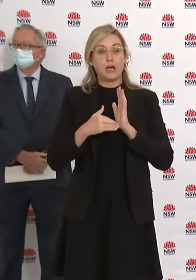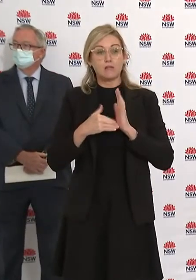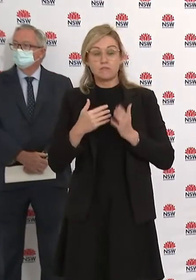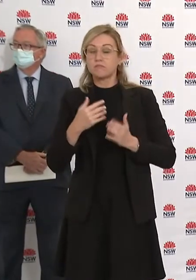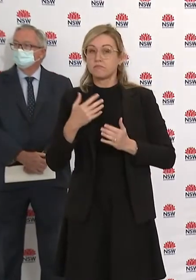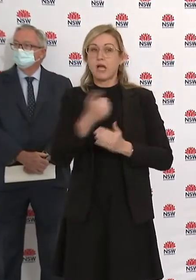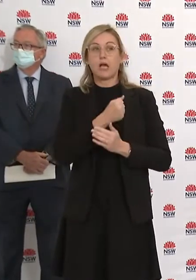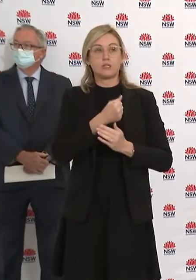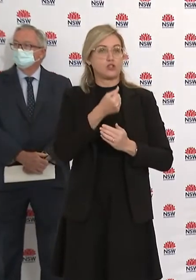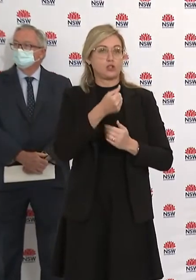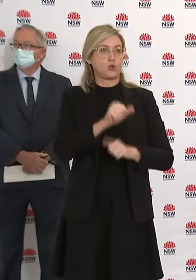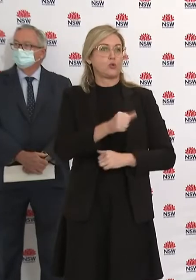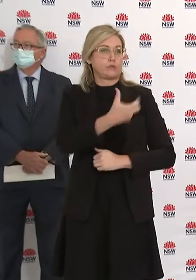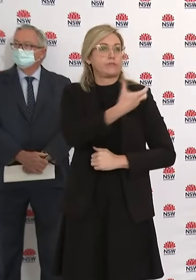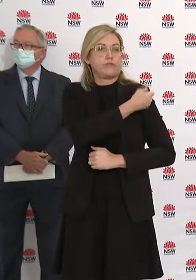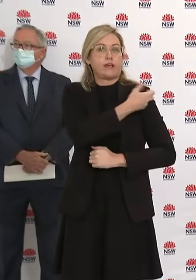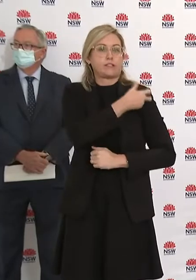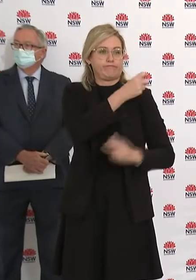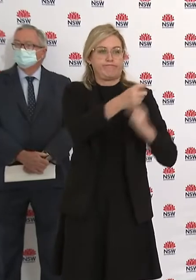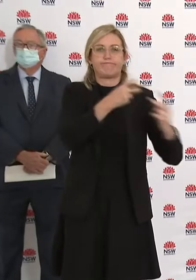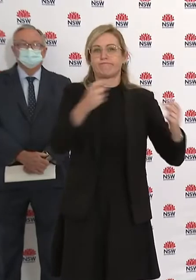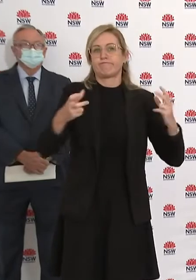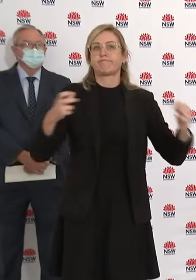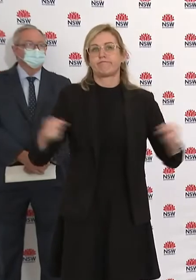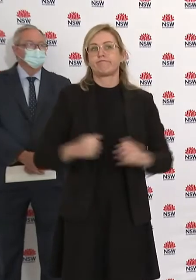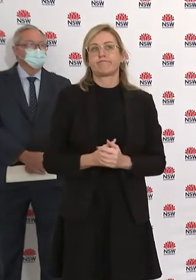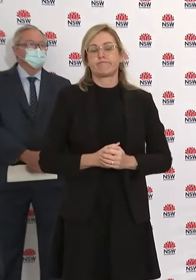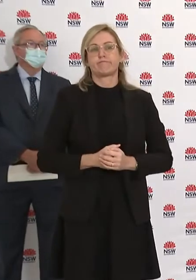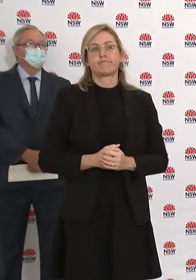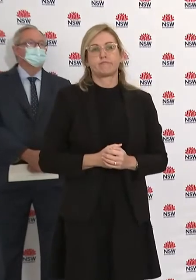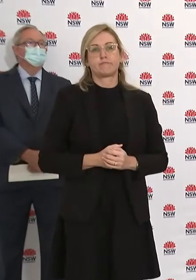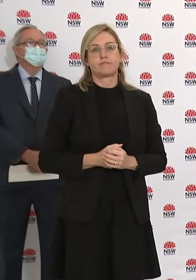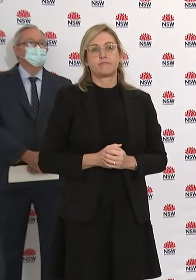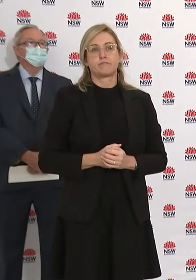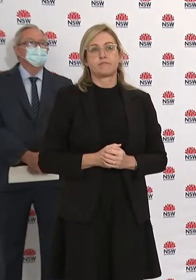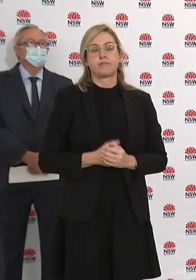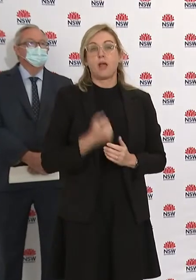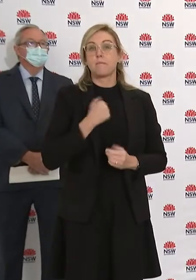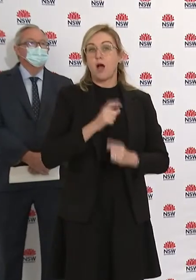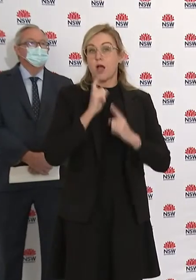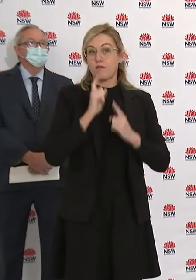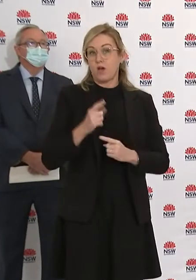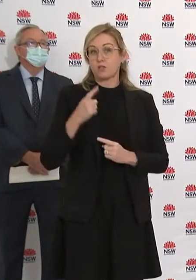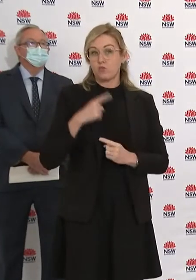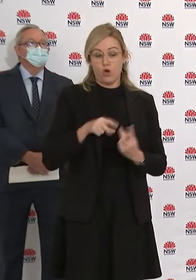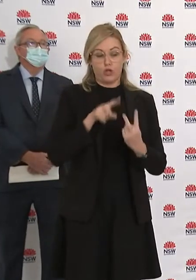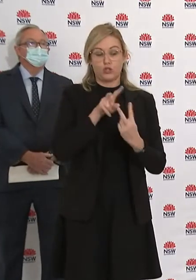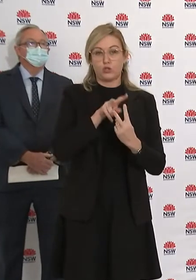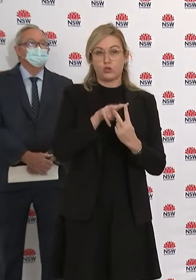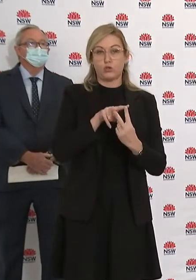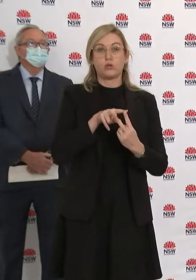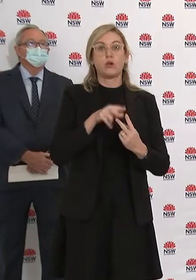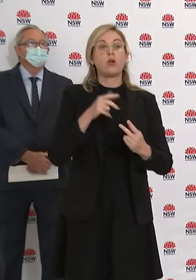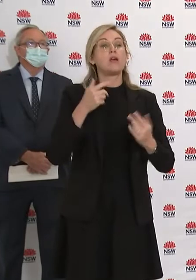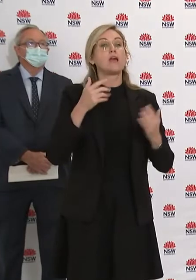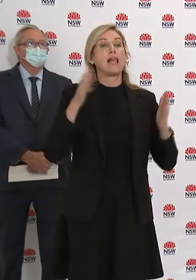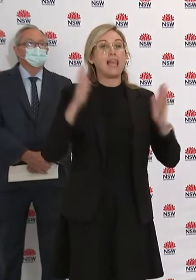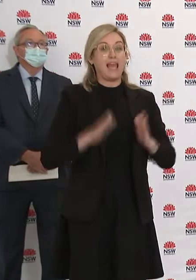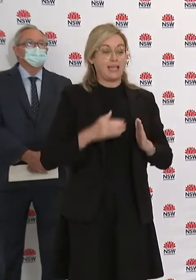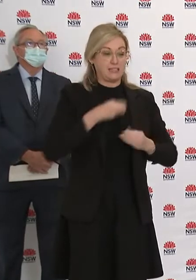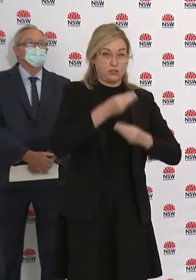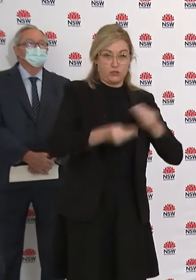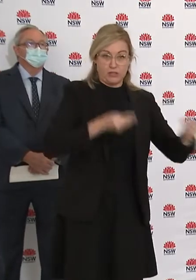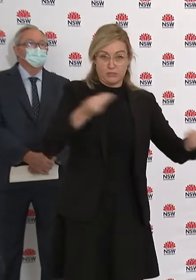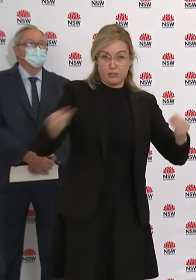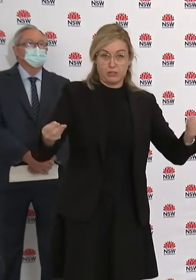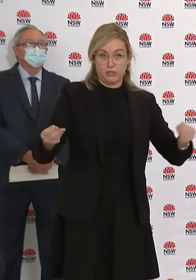them. And that is my strong advice. Now, it is for two purposes. One is to reduce transmission risk, to complement